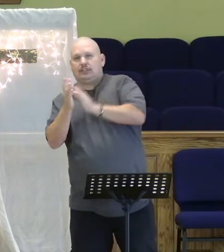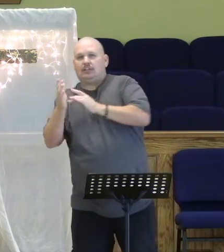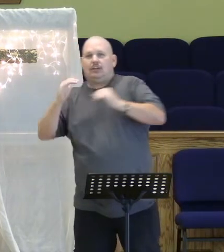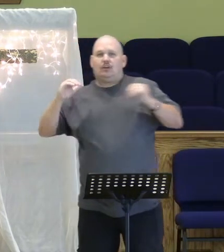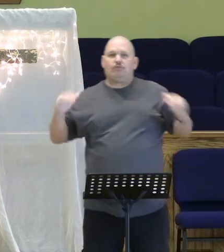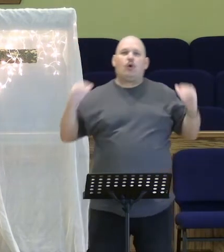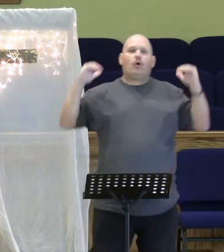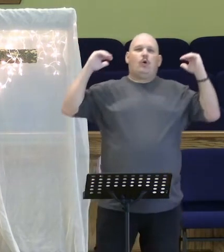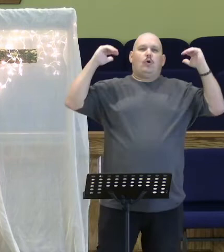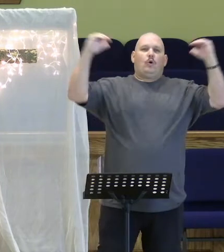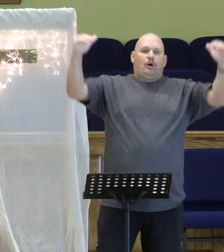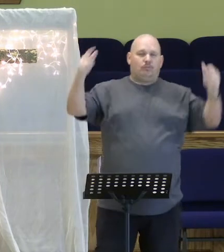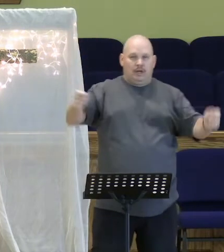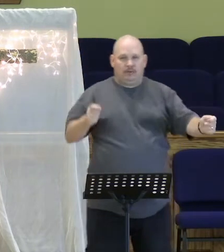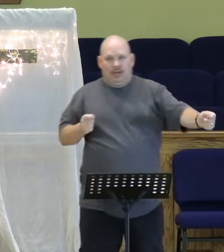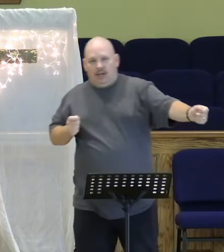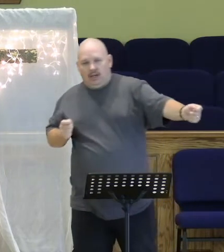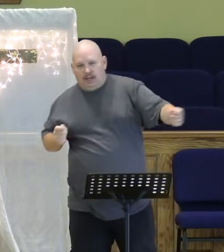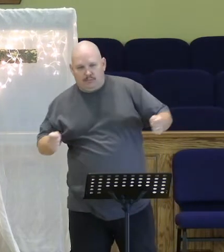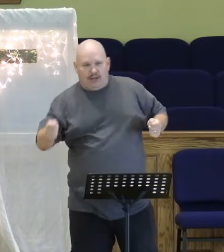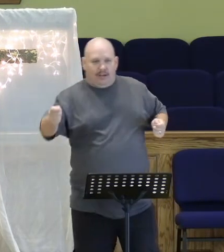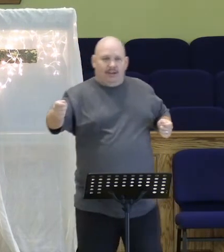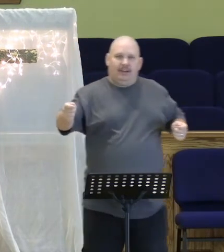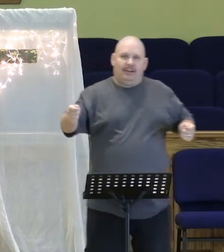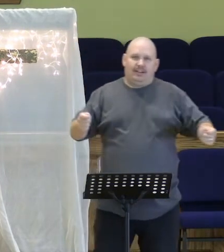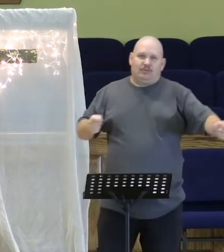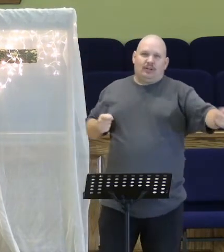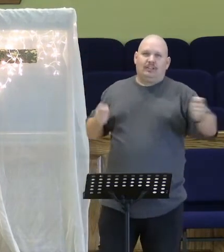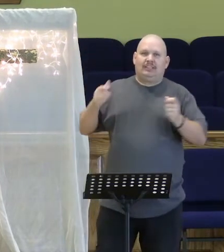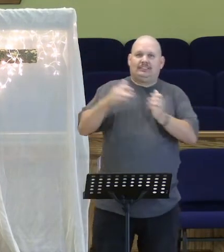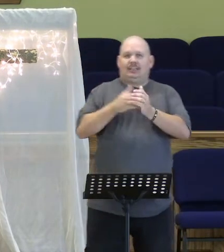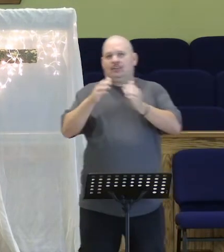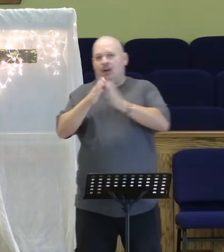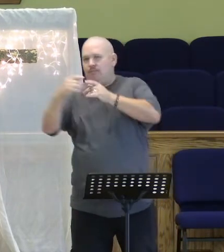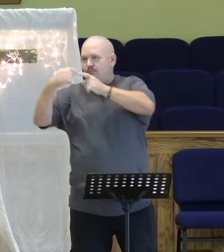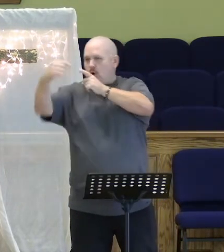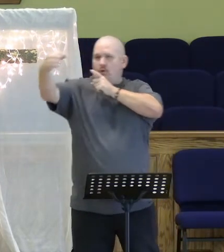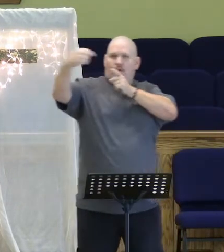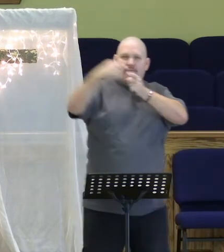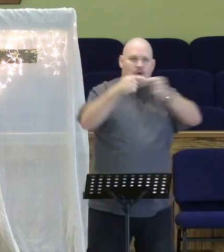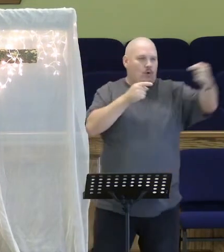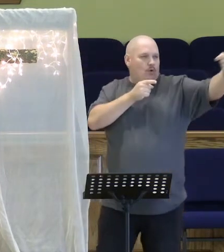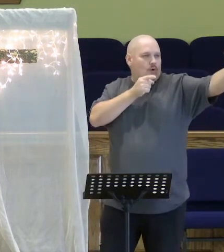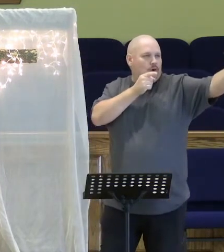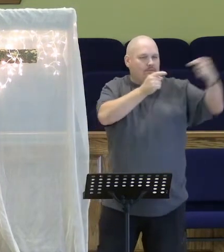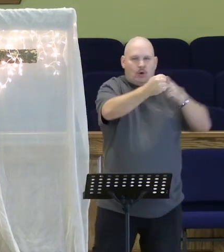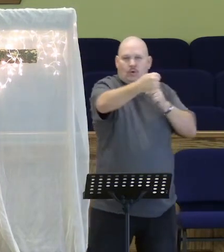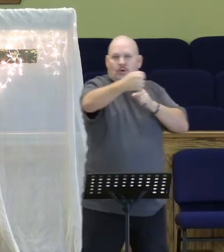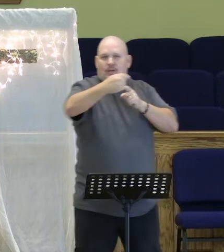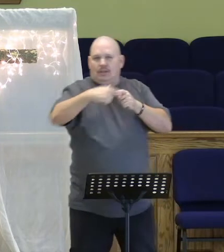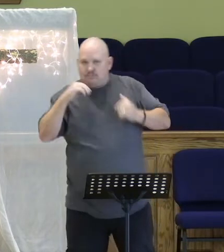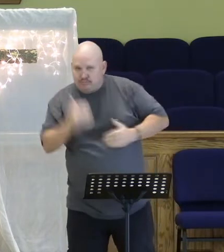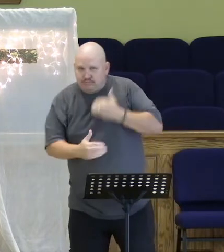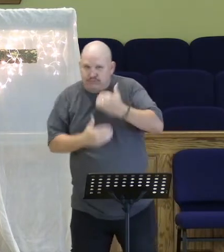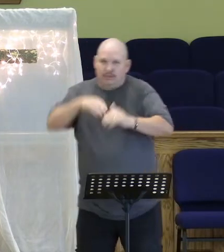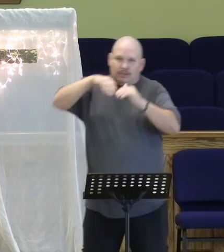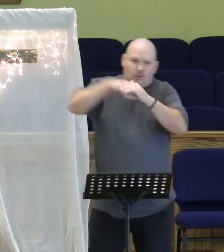Christ the royal master leads against the